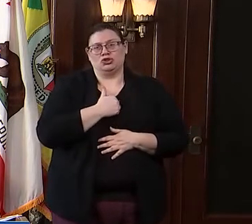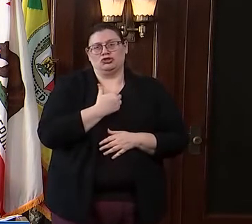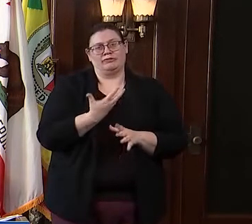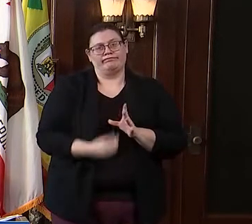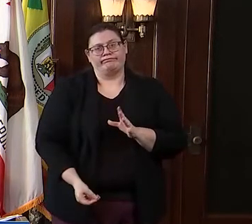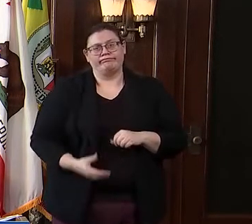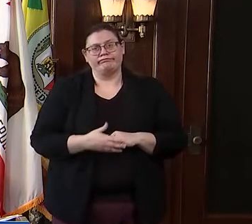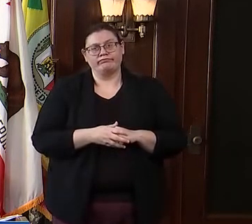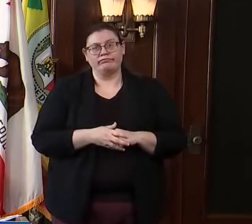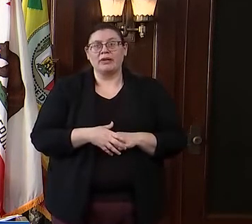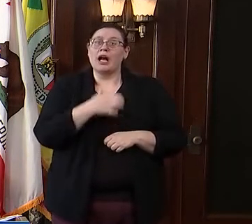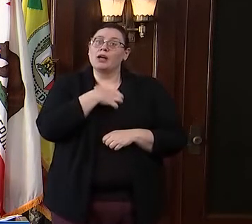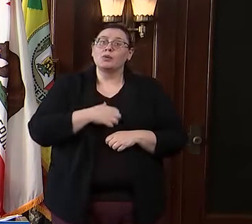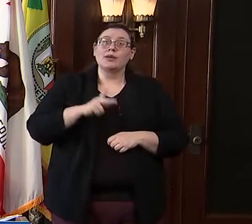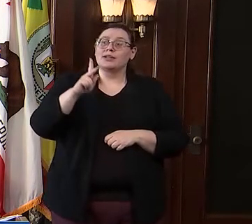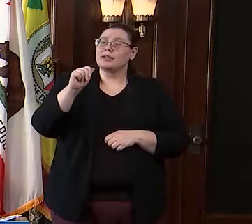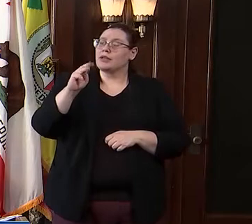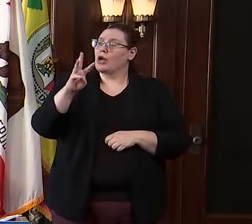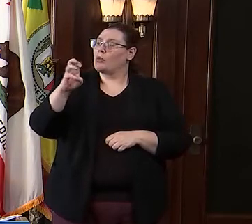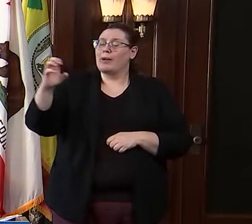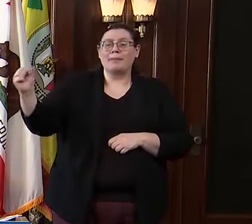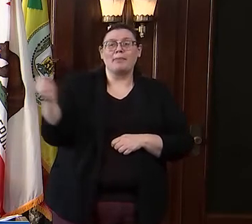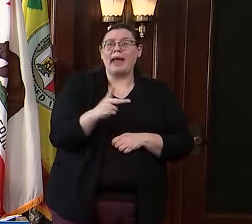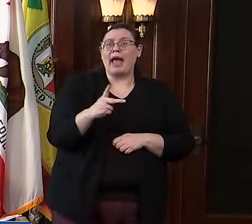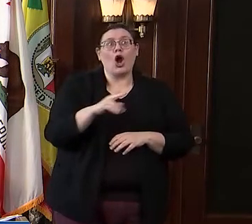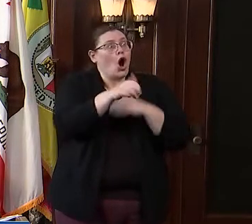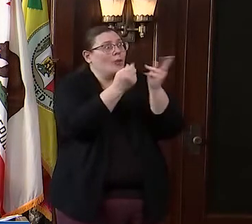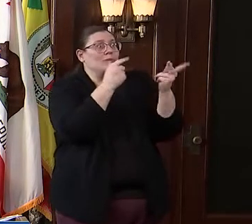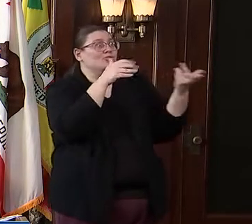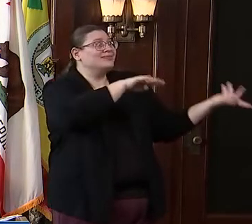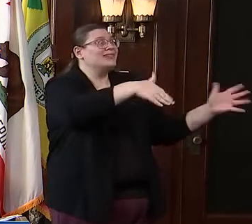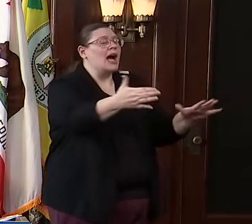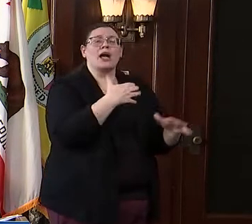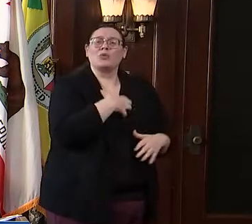wish we could bring Kabwe and everybody who has died from this back.